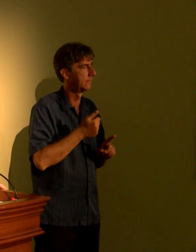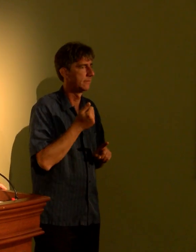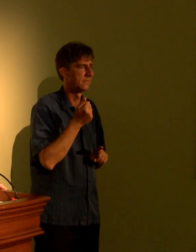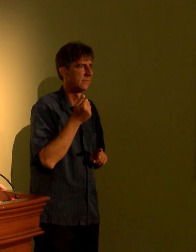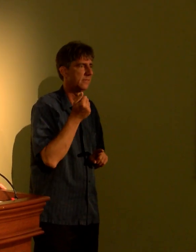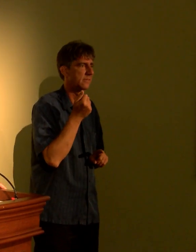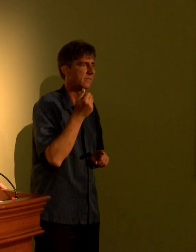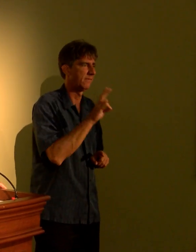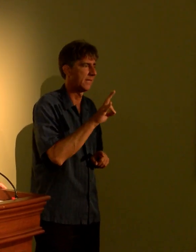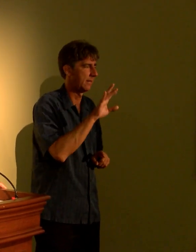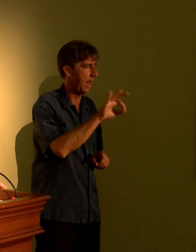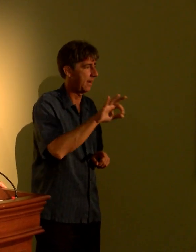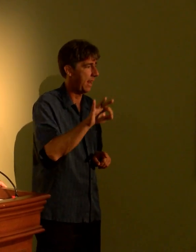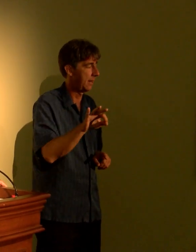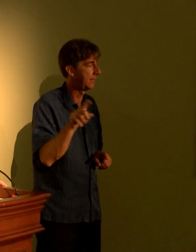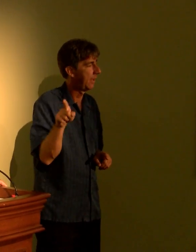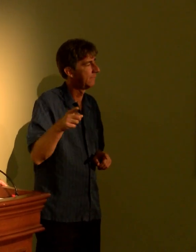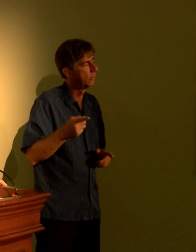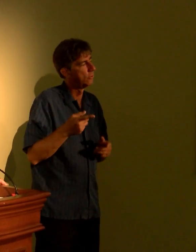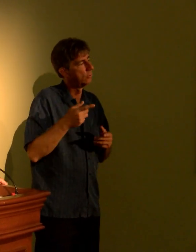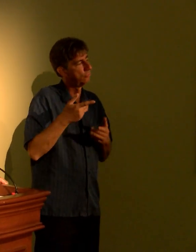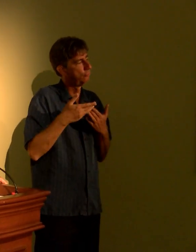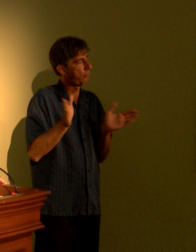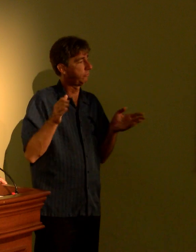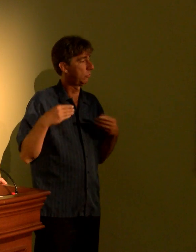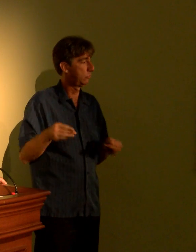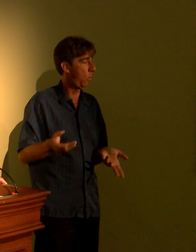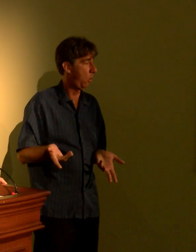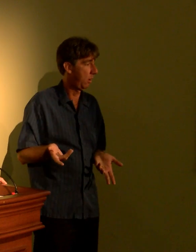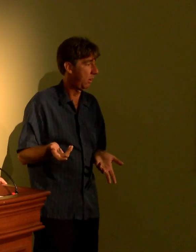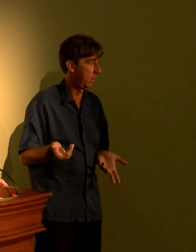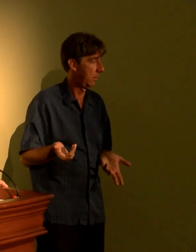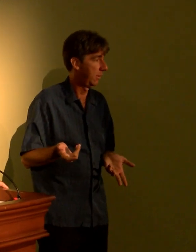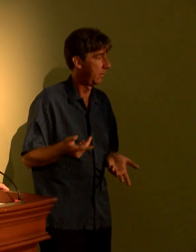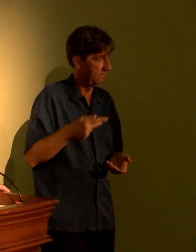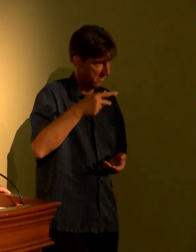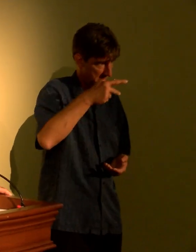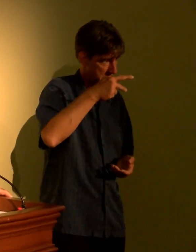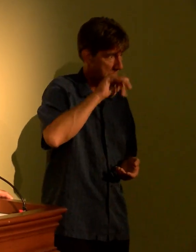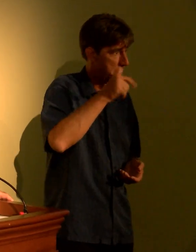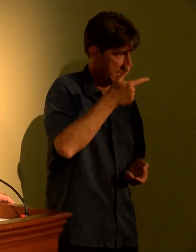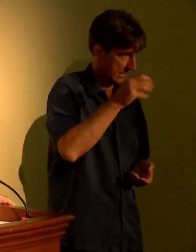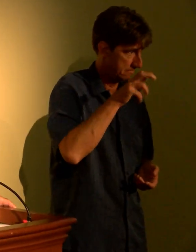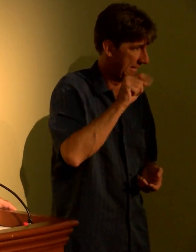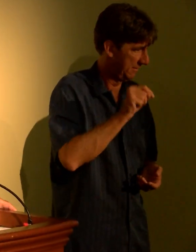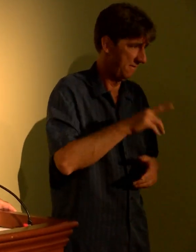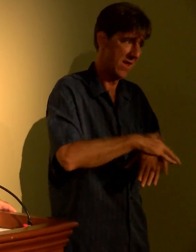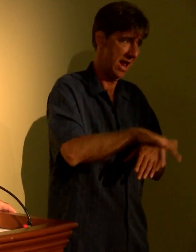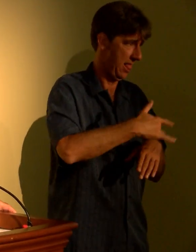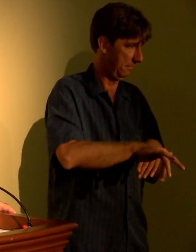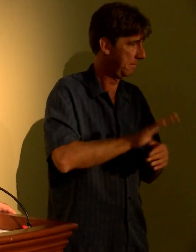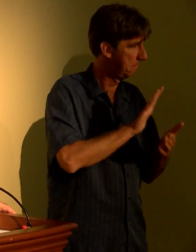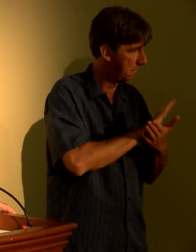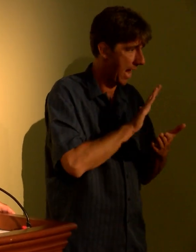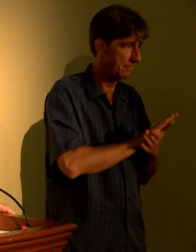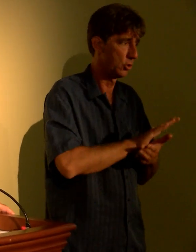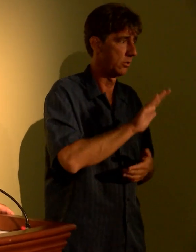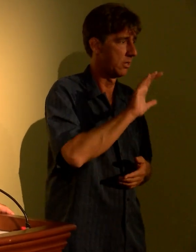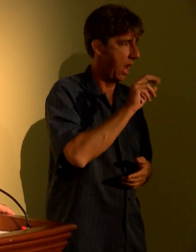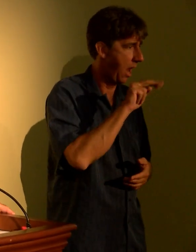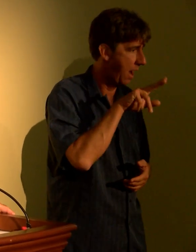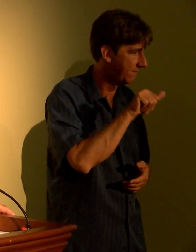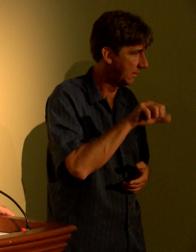a general dry goods store, and pigments were widely available. Paper and canvas was pretty